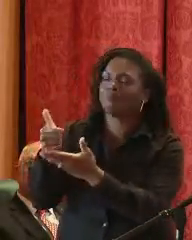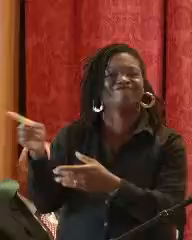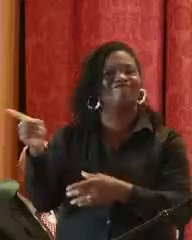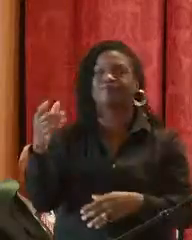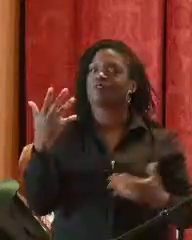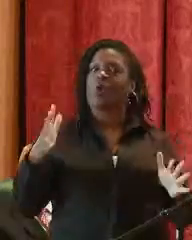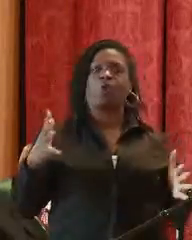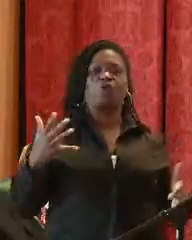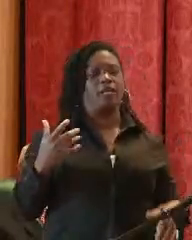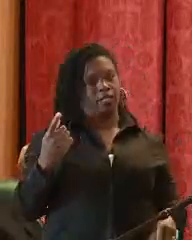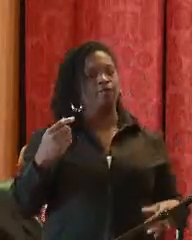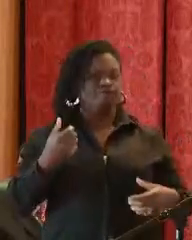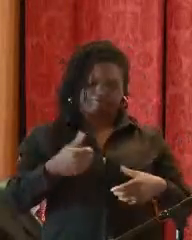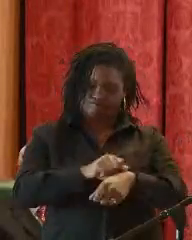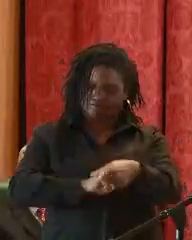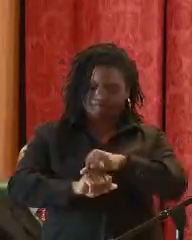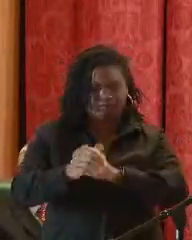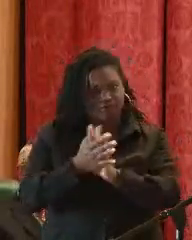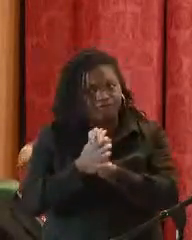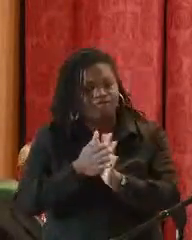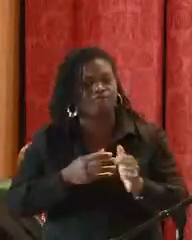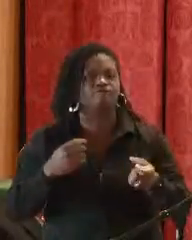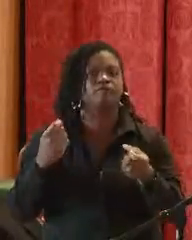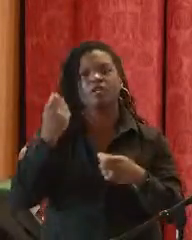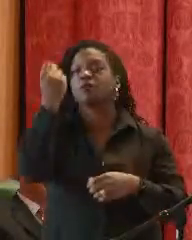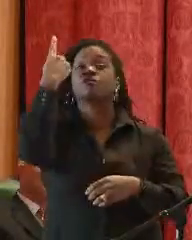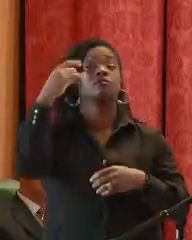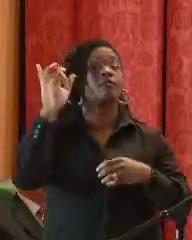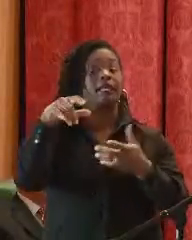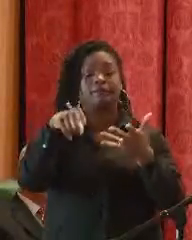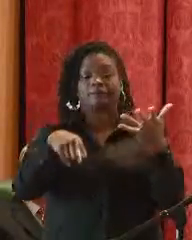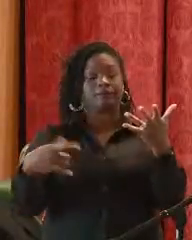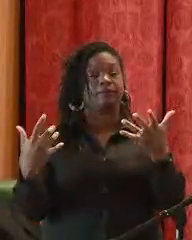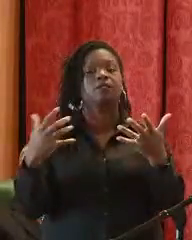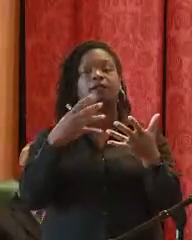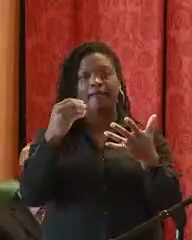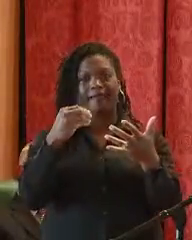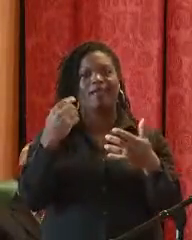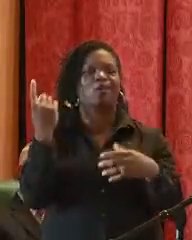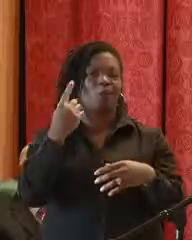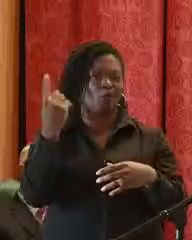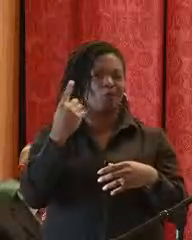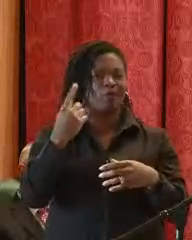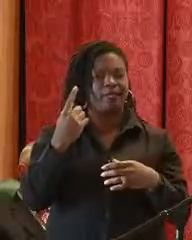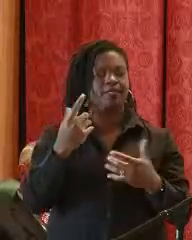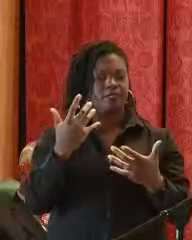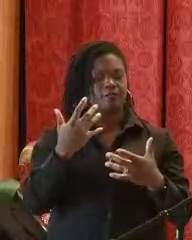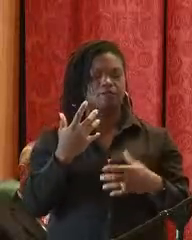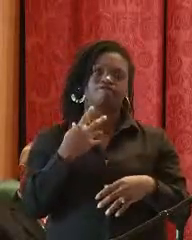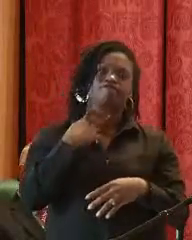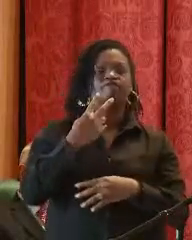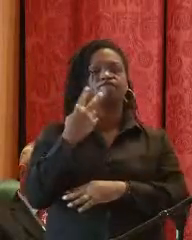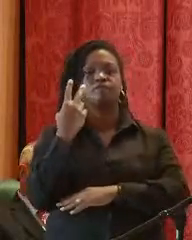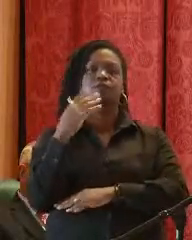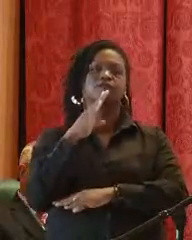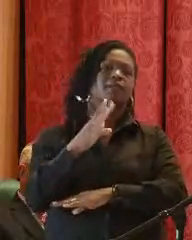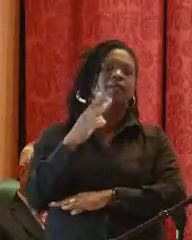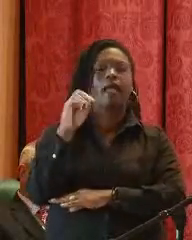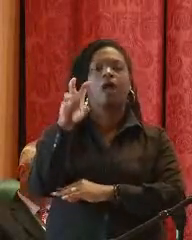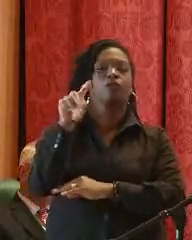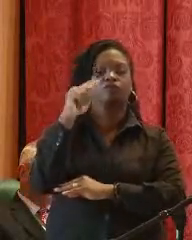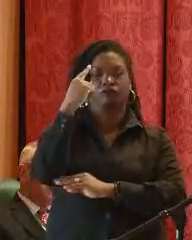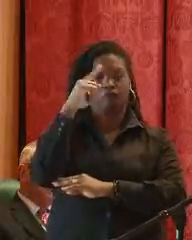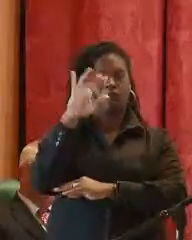the disability community and is always a reliable, supportive voice. The disability community